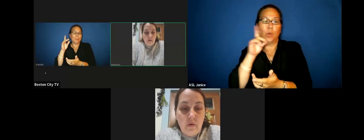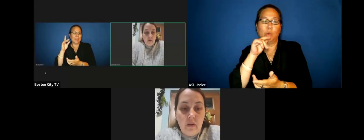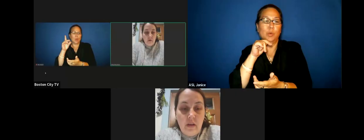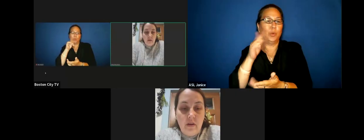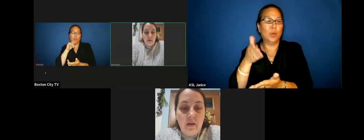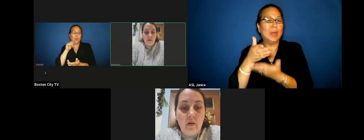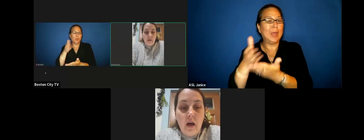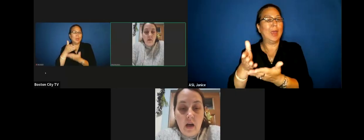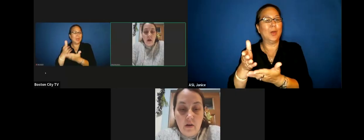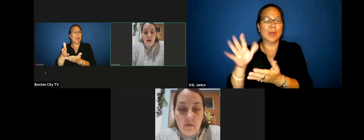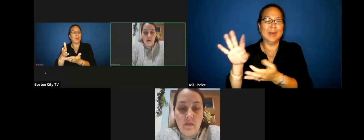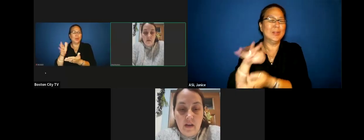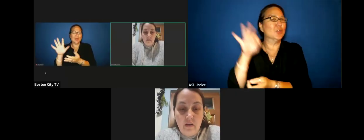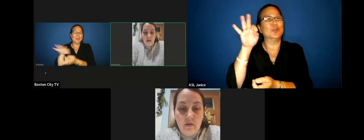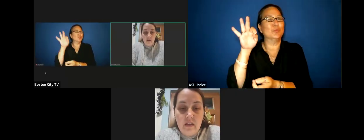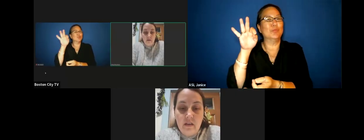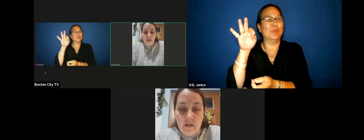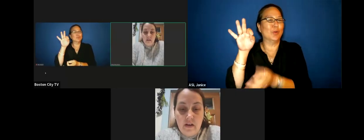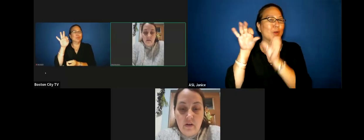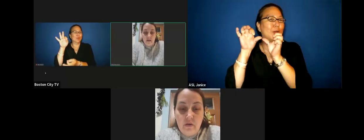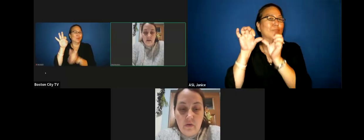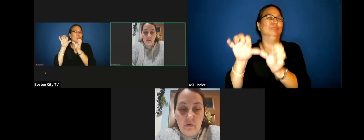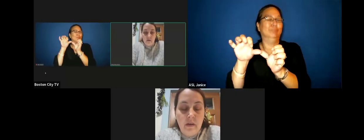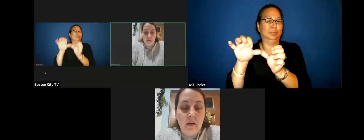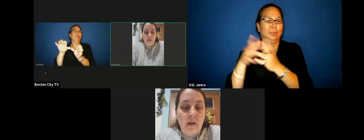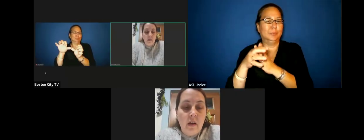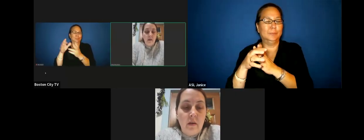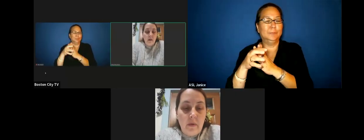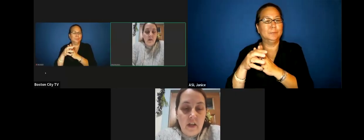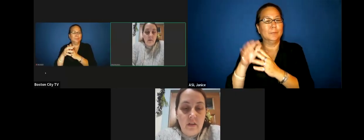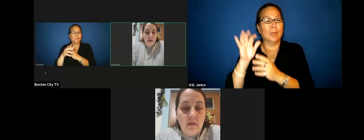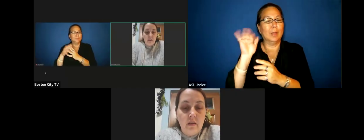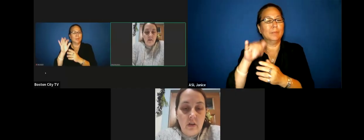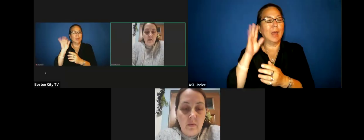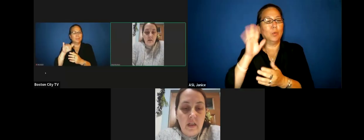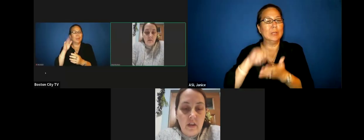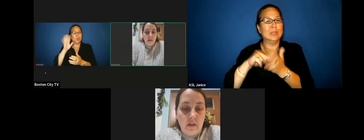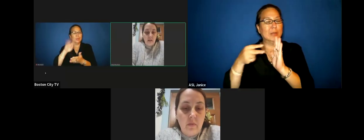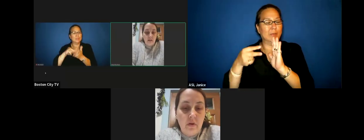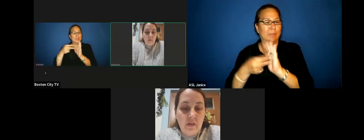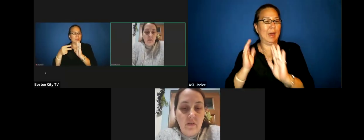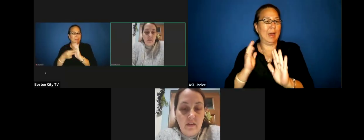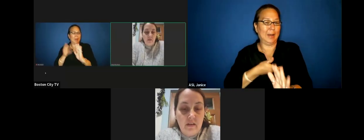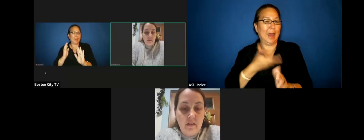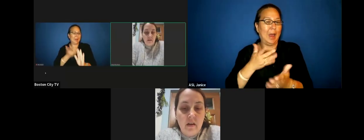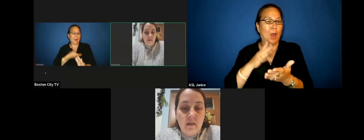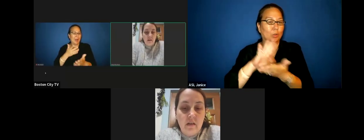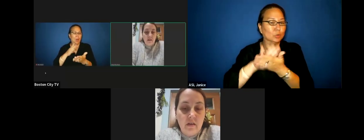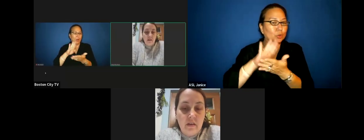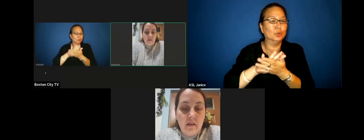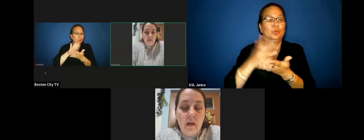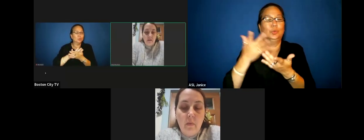celebrate those who live out the values that define our school: compassion, determination,